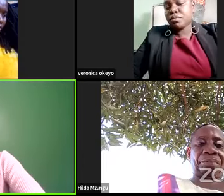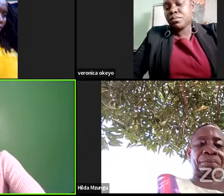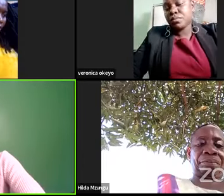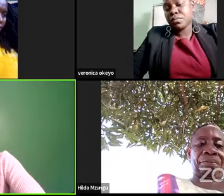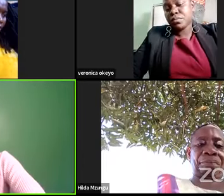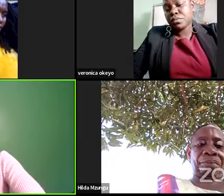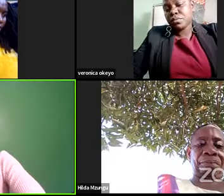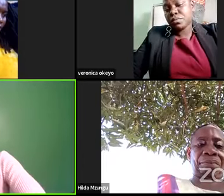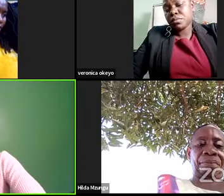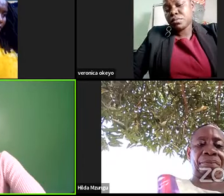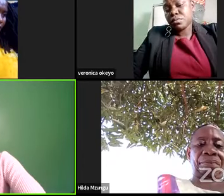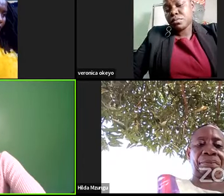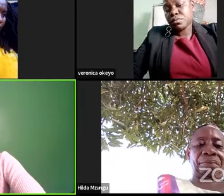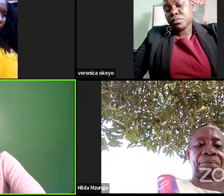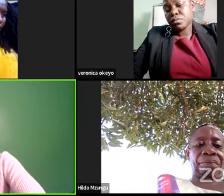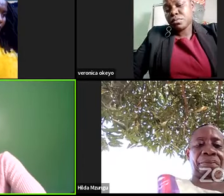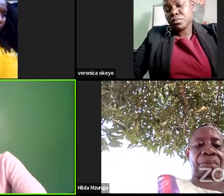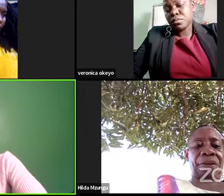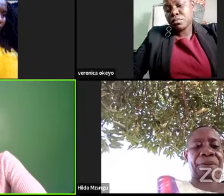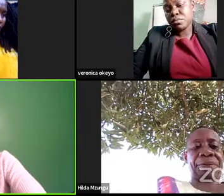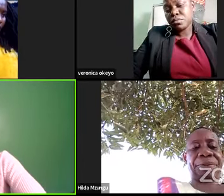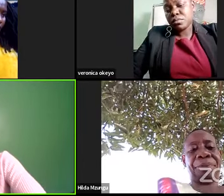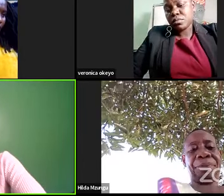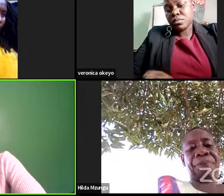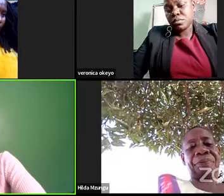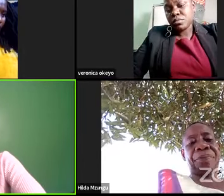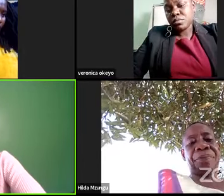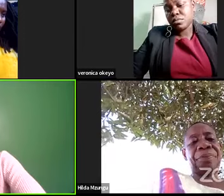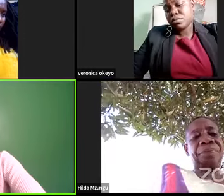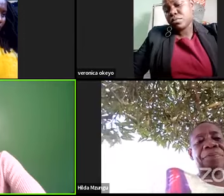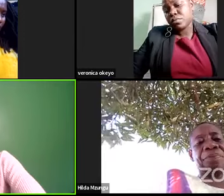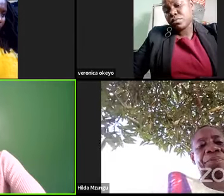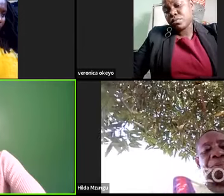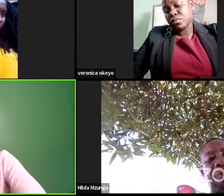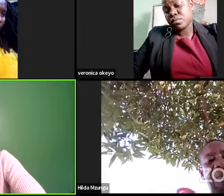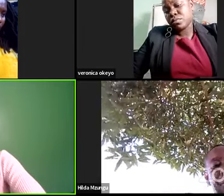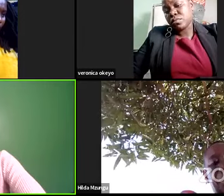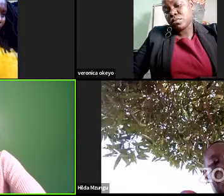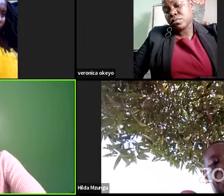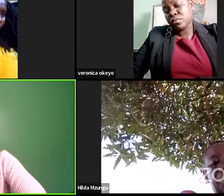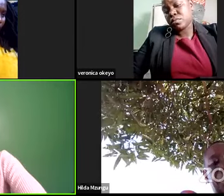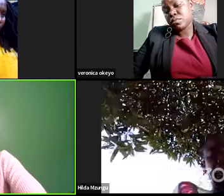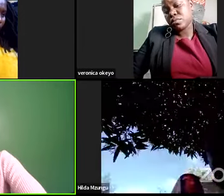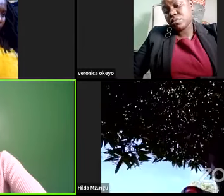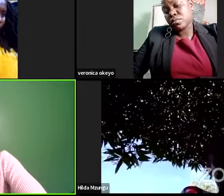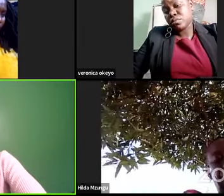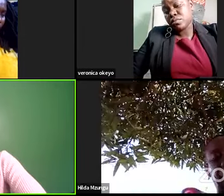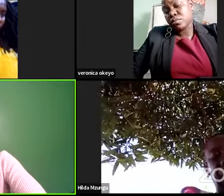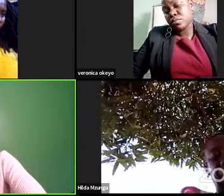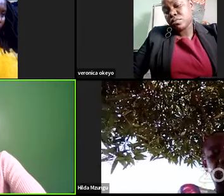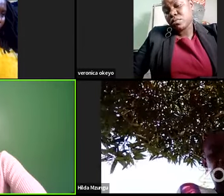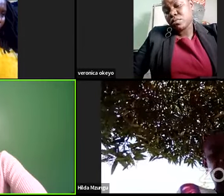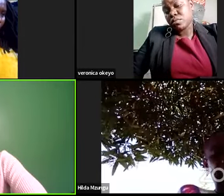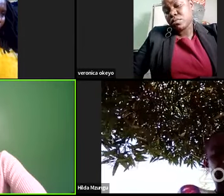you stay with us until the end of this session. As we start, my name is Vilda Tieno, and I'm great to be